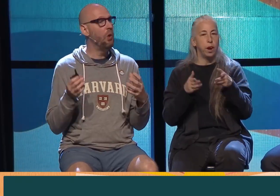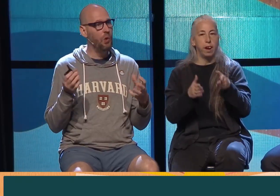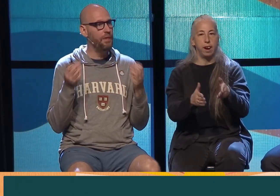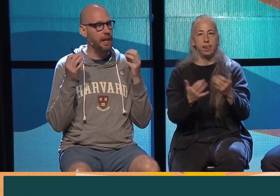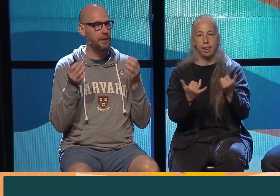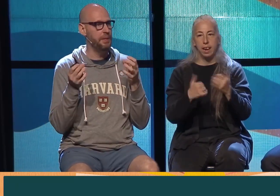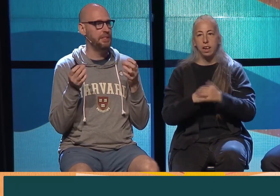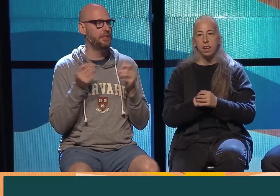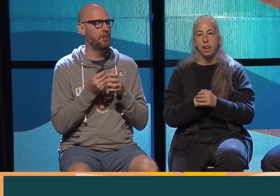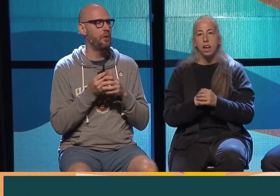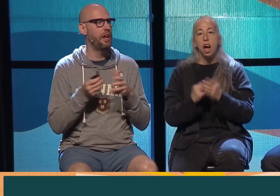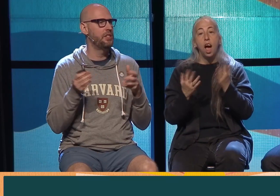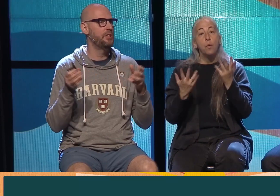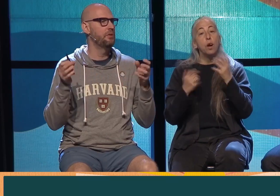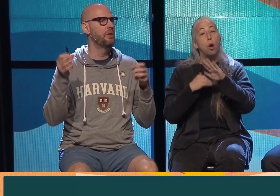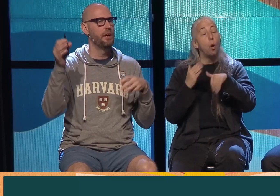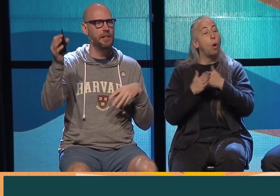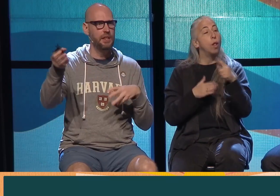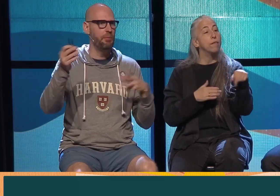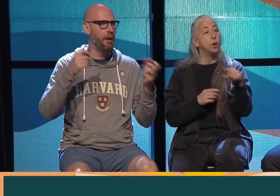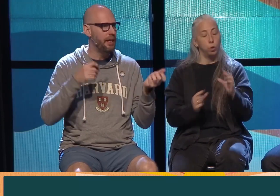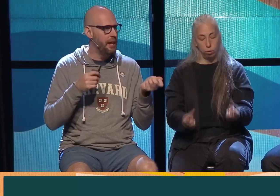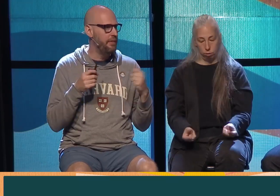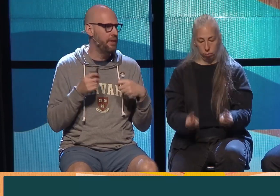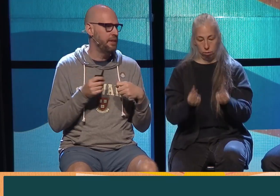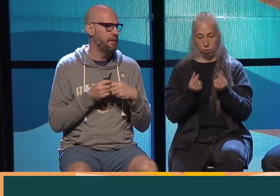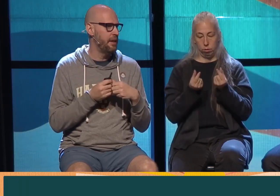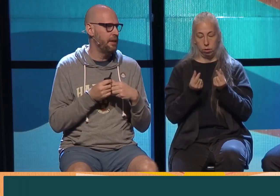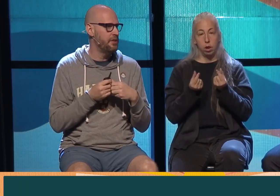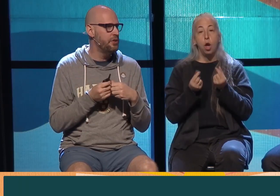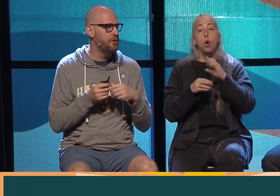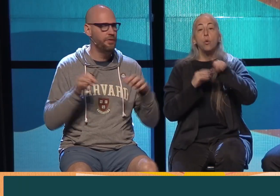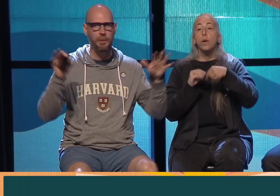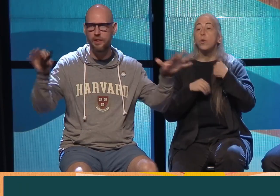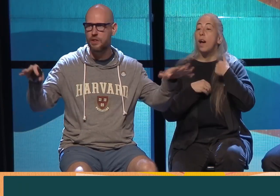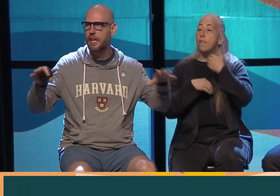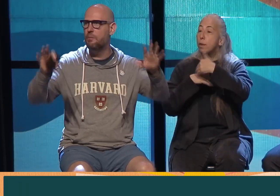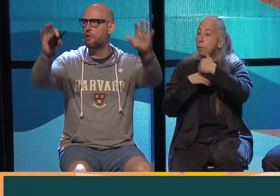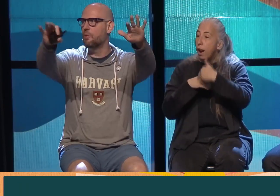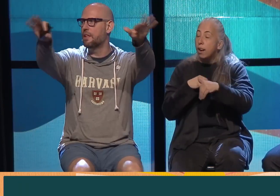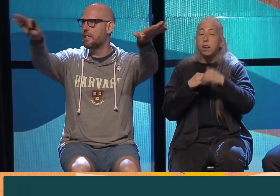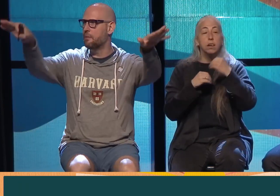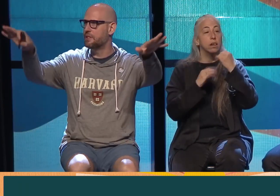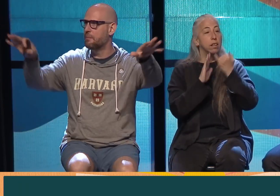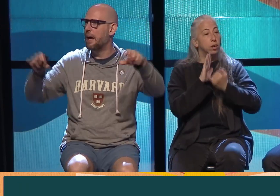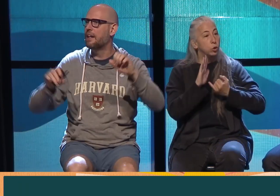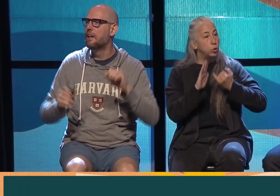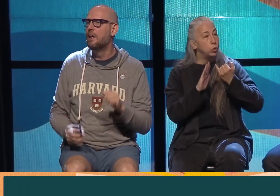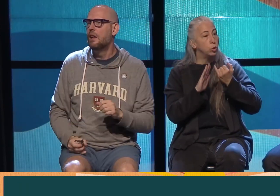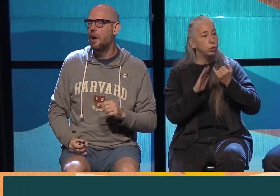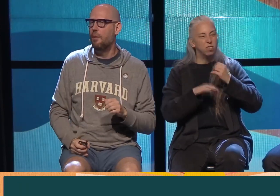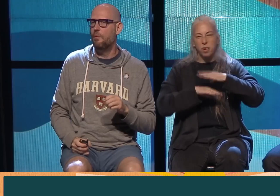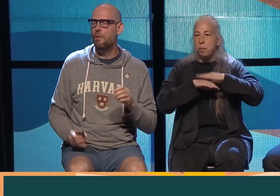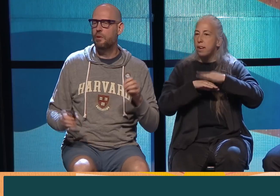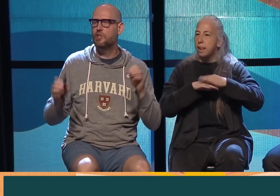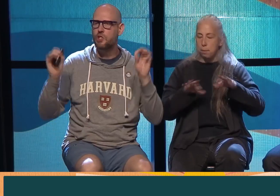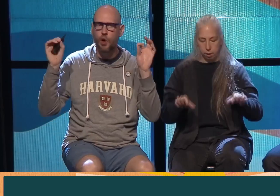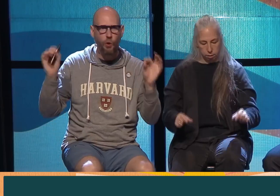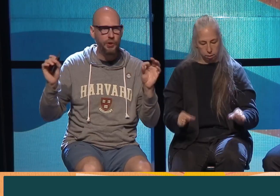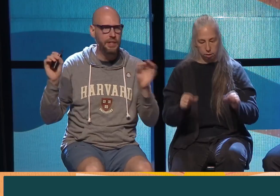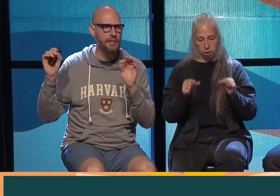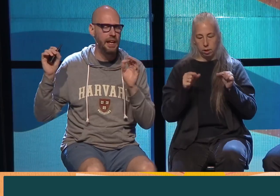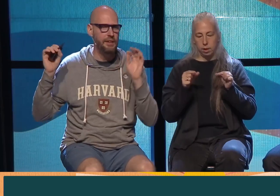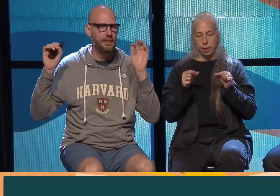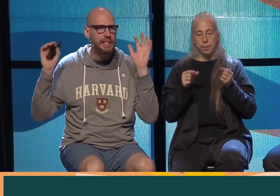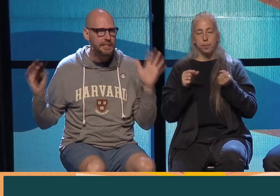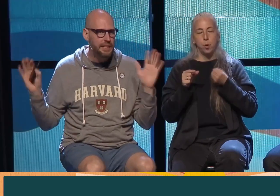everyone to hold the elements. So as you get the bread and the juice from either your table or one of the tables in the back, we want you to just